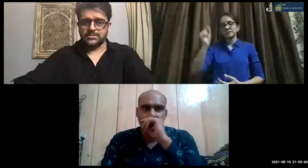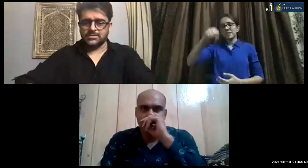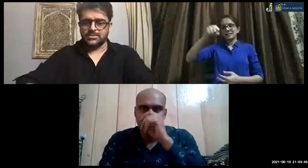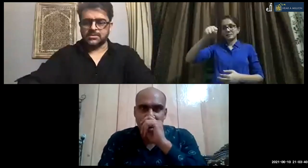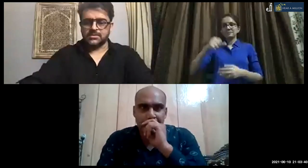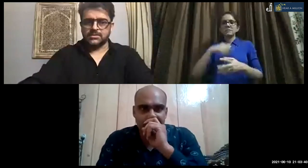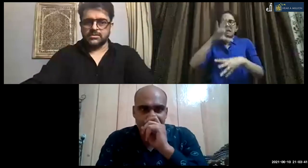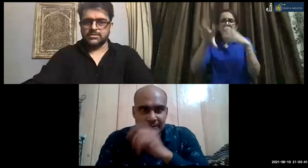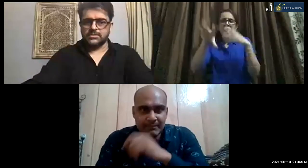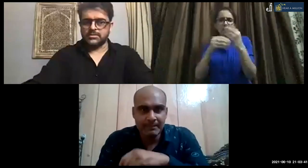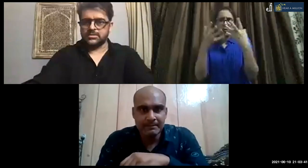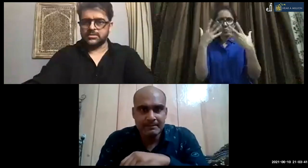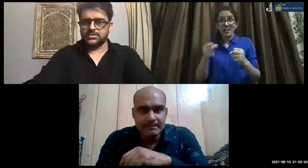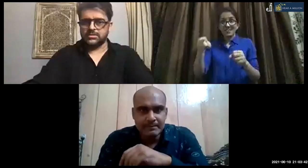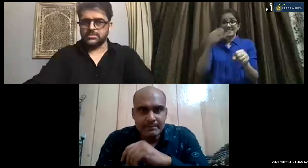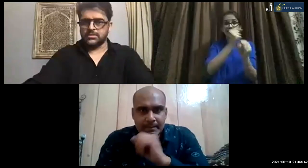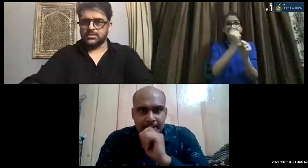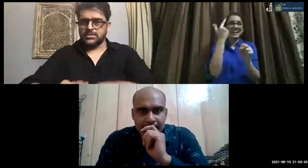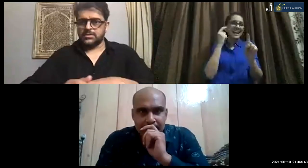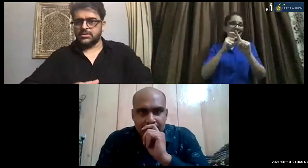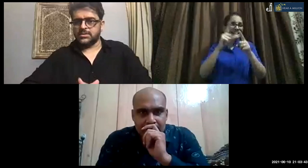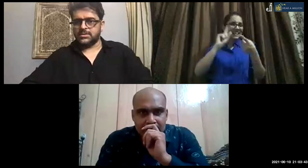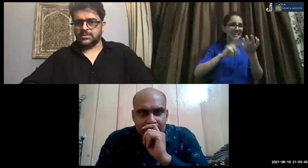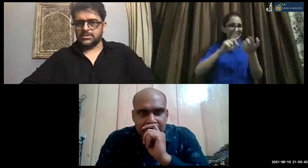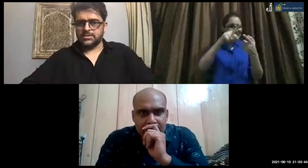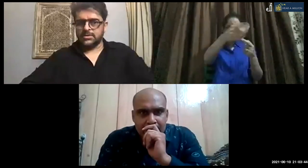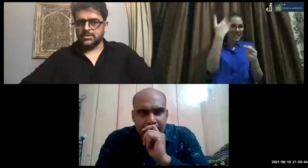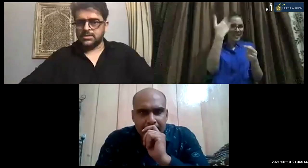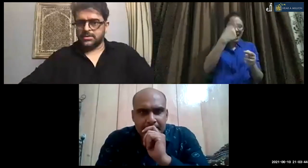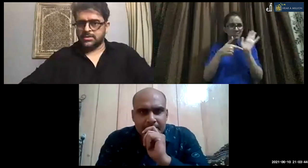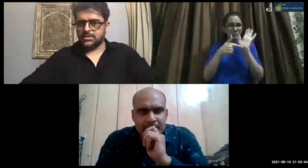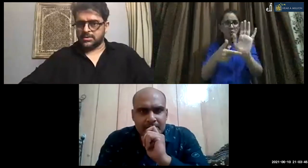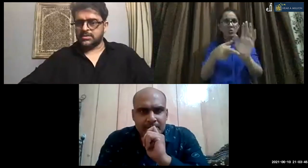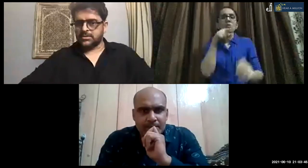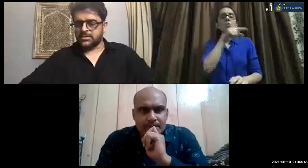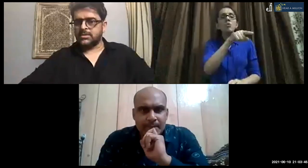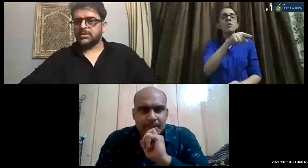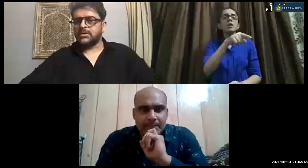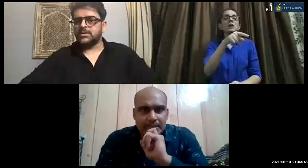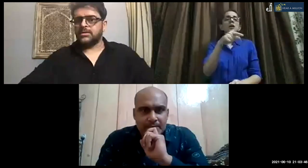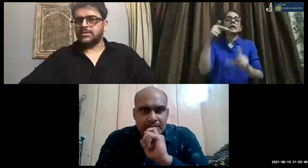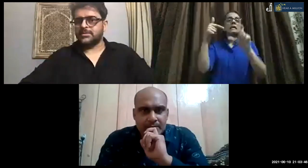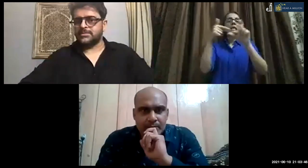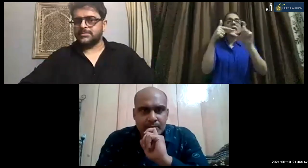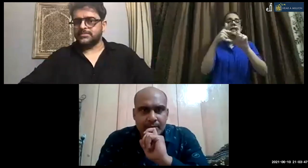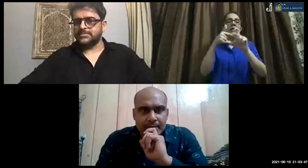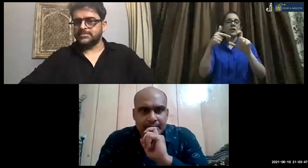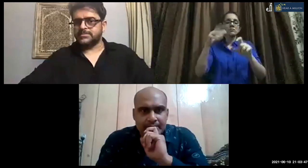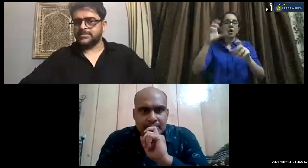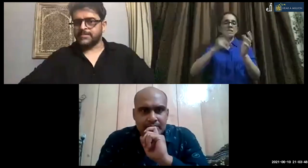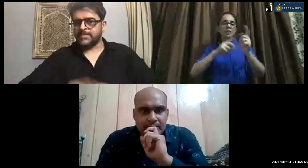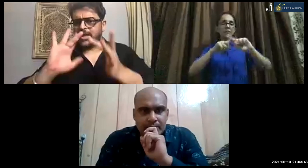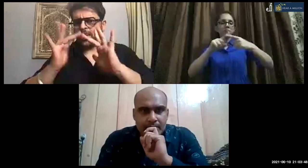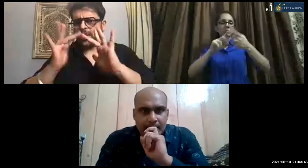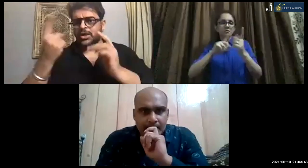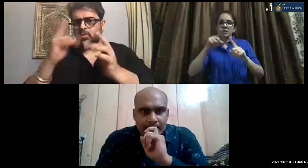want to add the guidelines that Dr. Alim mentioned. That is mainly for e-content designing, for e-content.